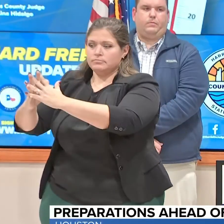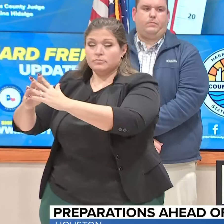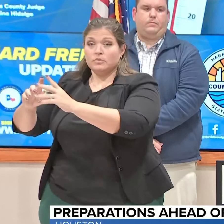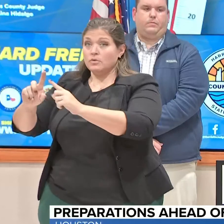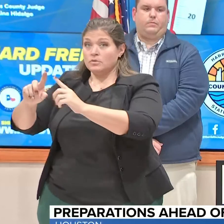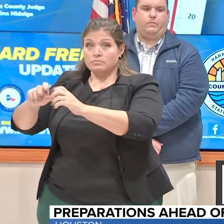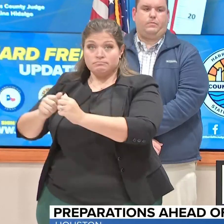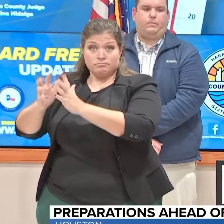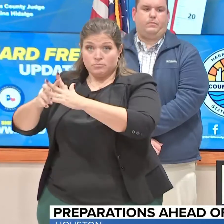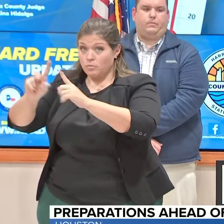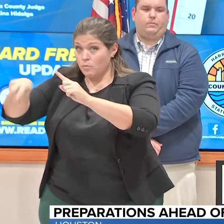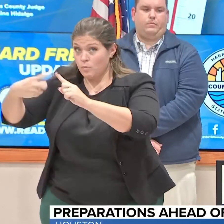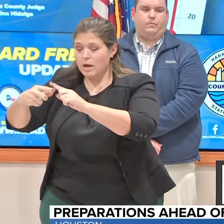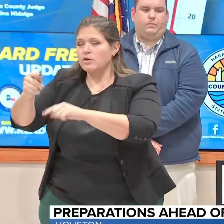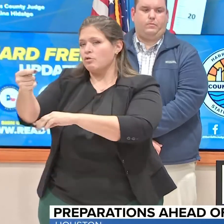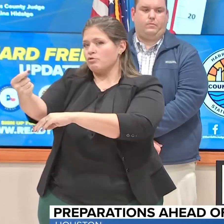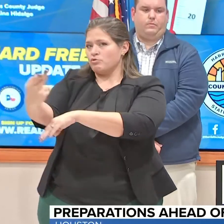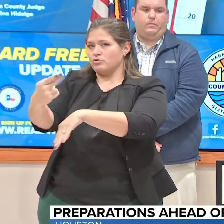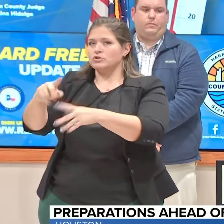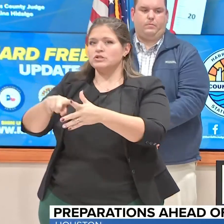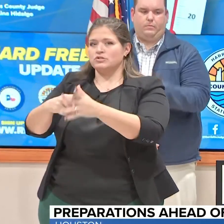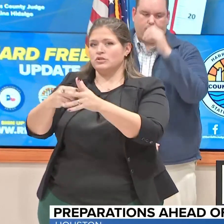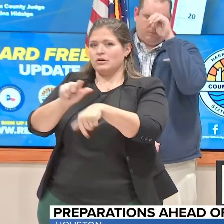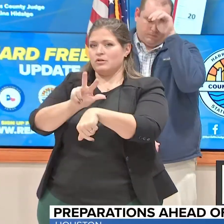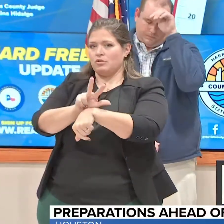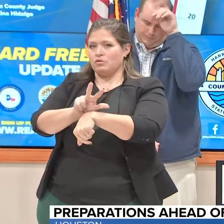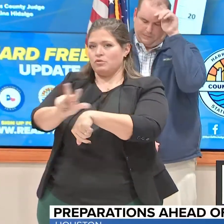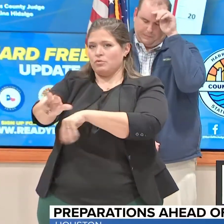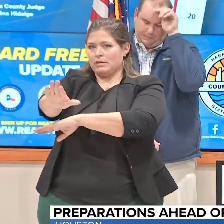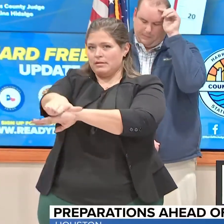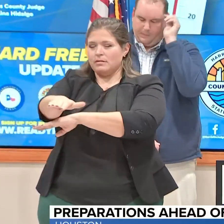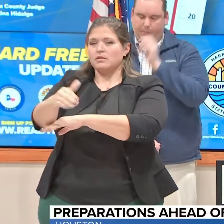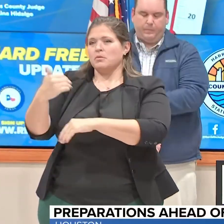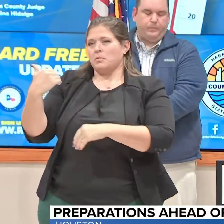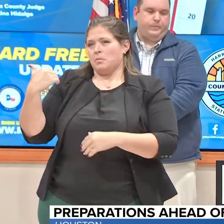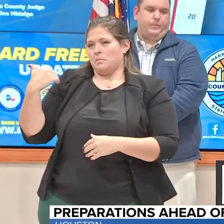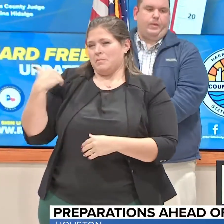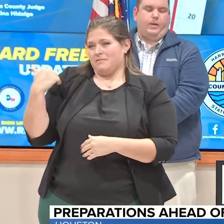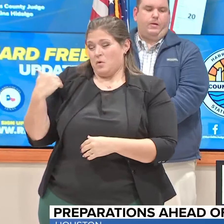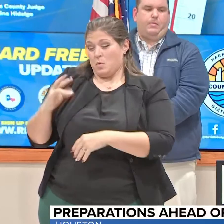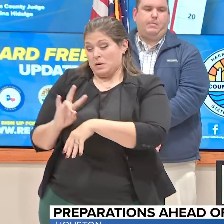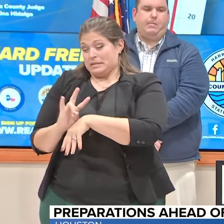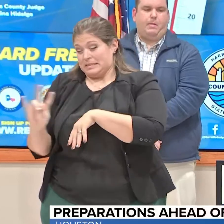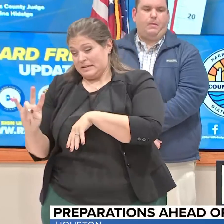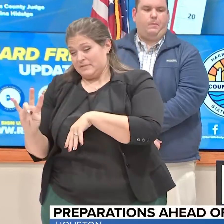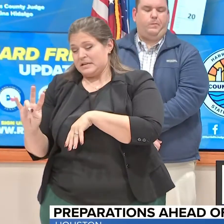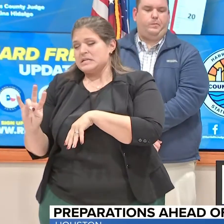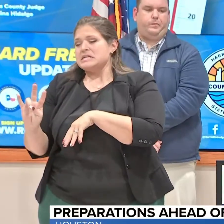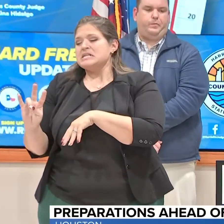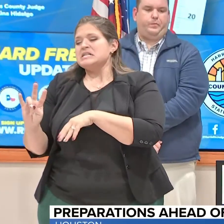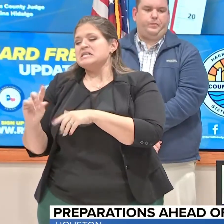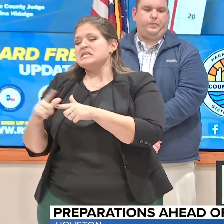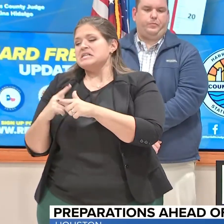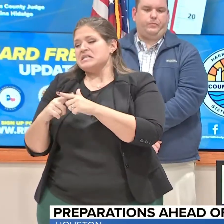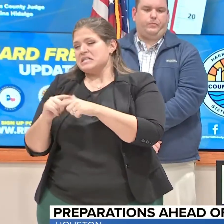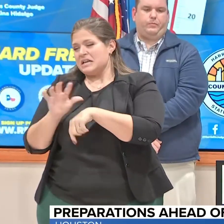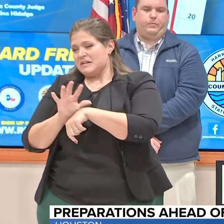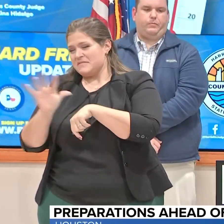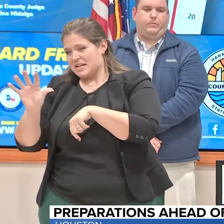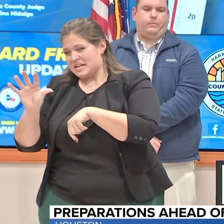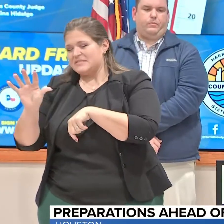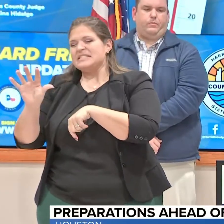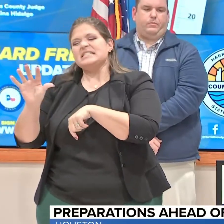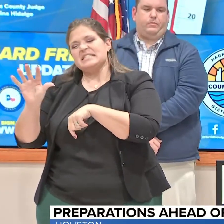p.m. Initially, we had set a time for 7, then we moved it down to 5. Then based on the weather reports we were getting, that it may